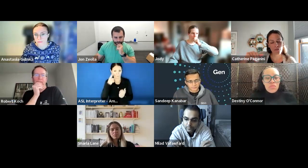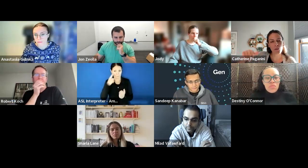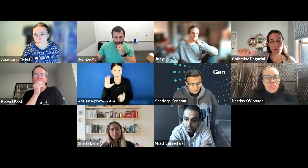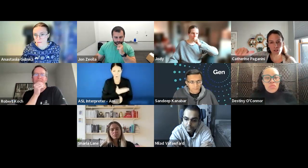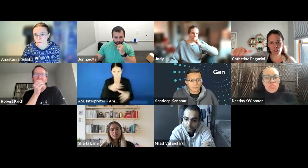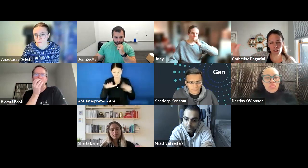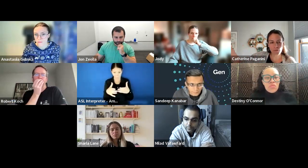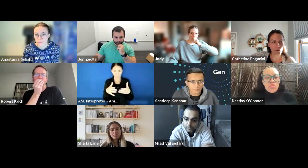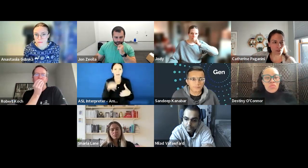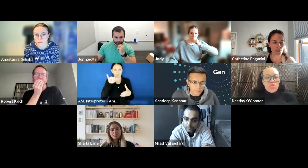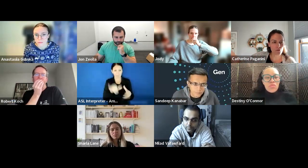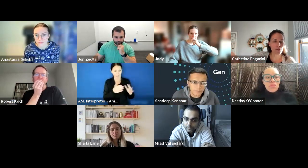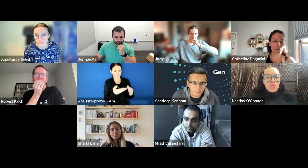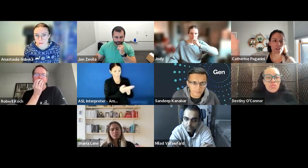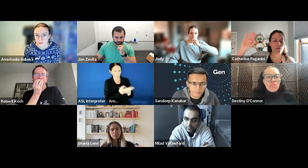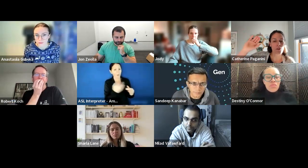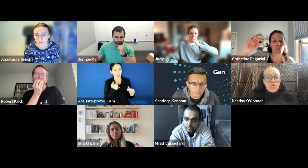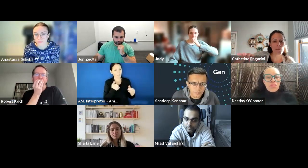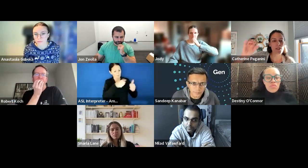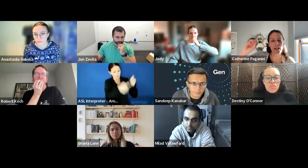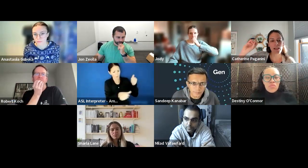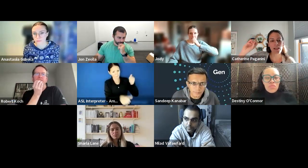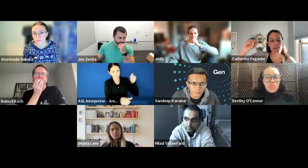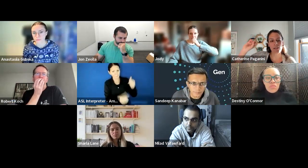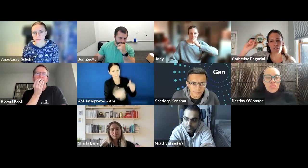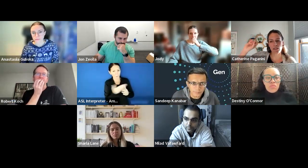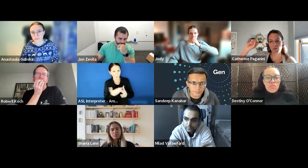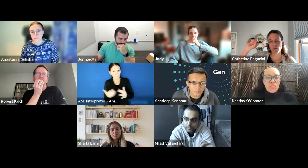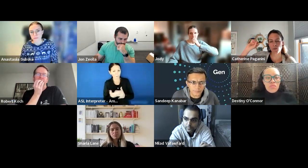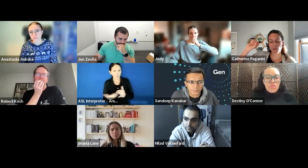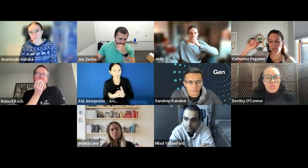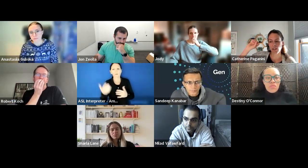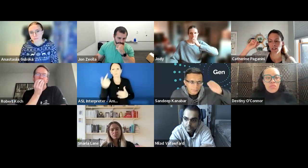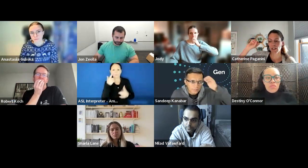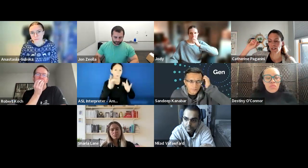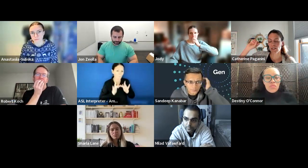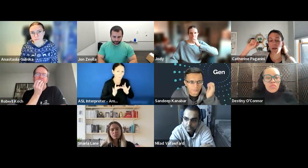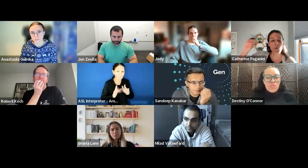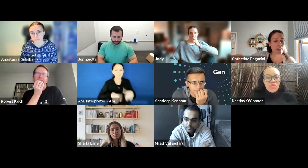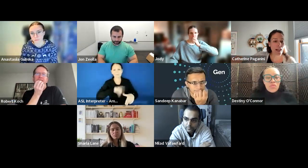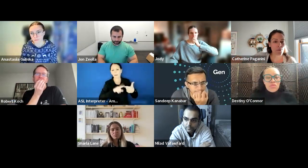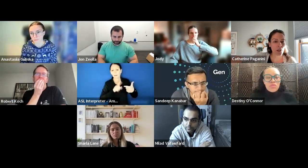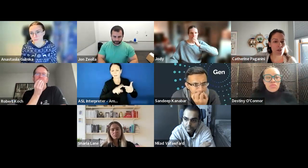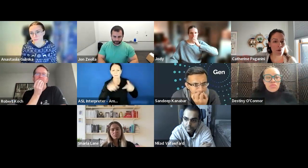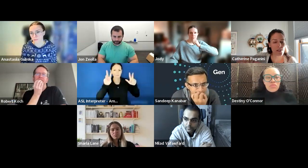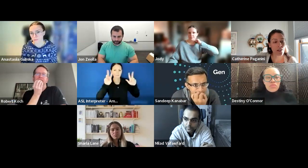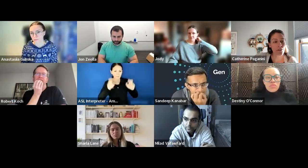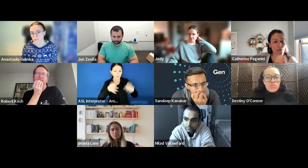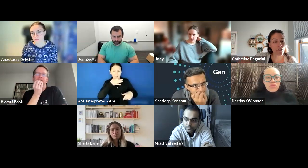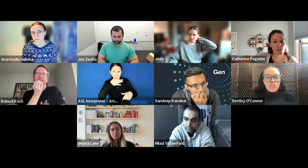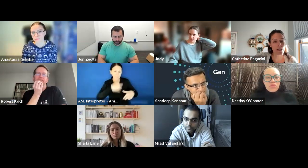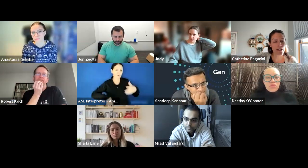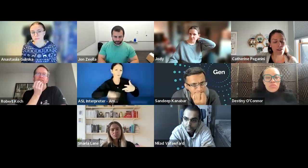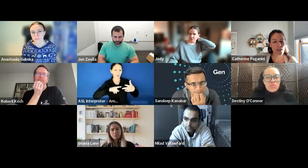then within that folder are subfolders for stuff for the website, for subject matter experts, where the